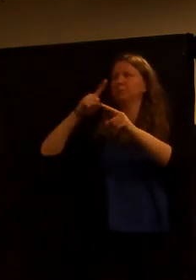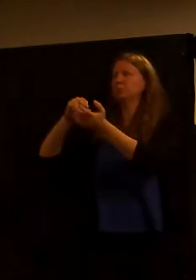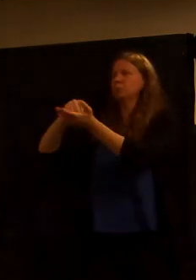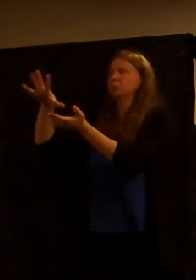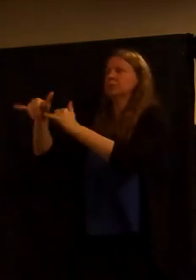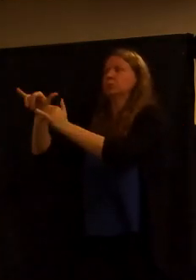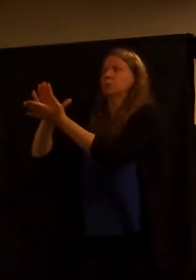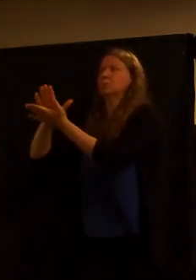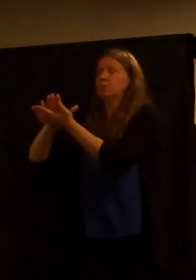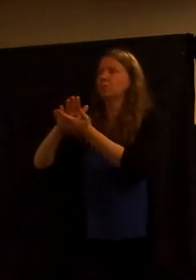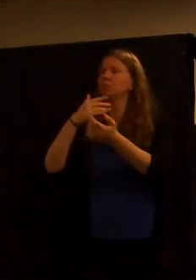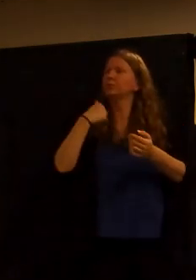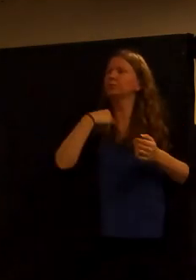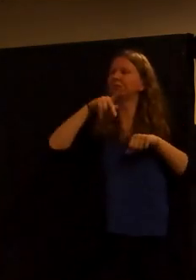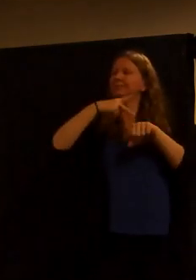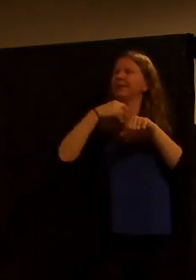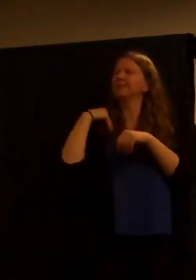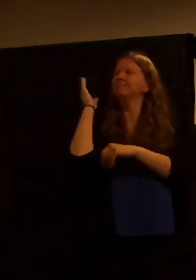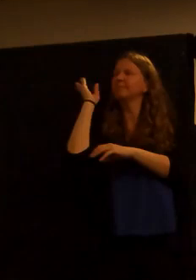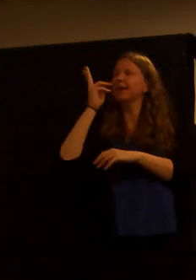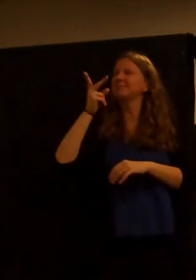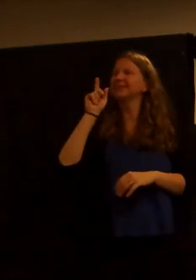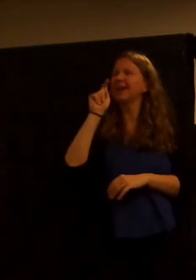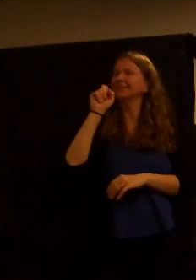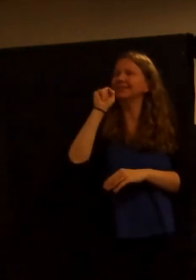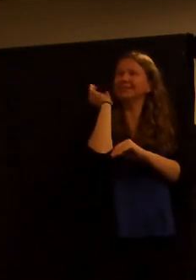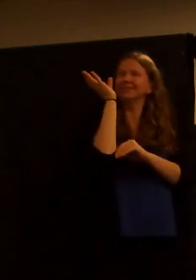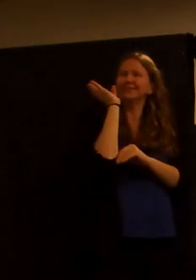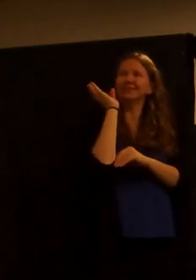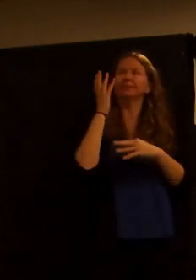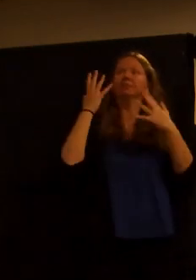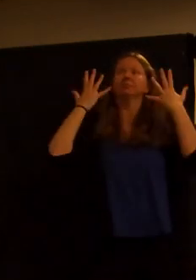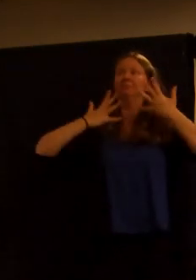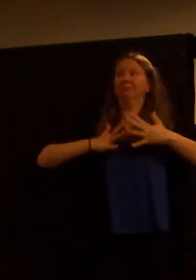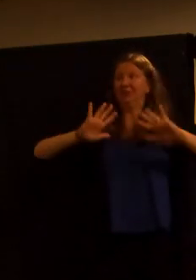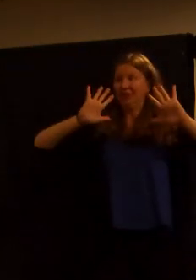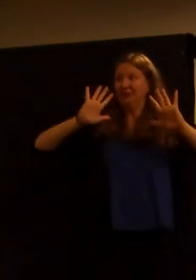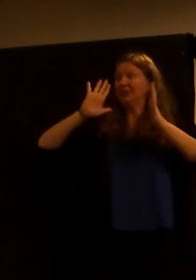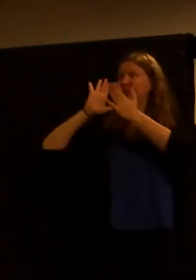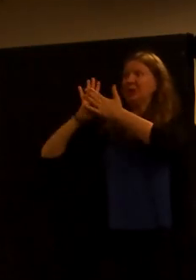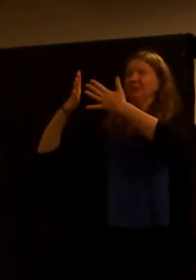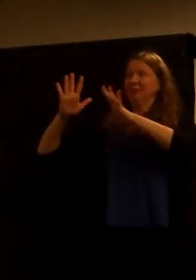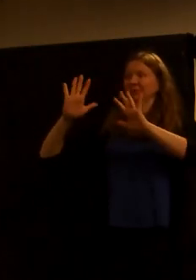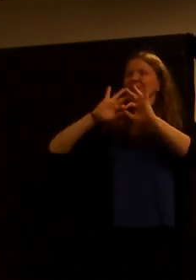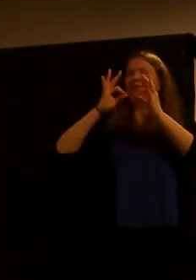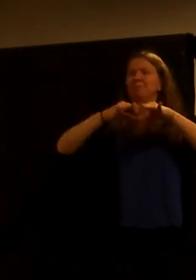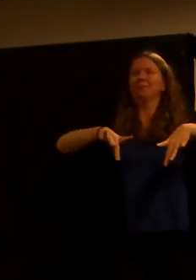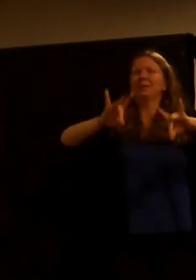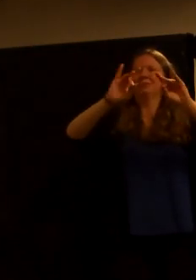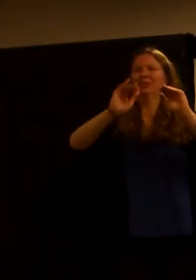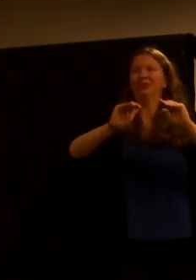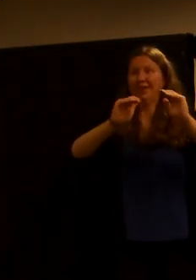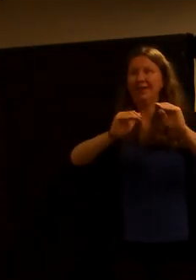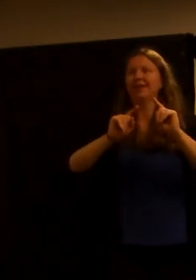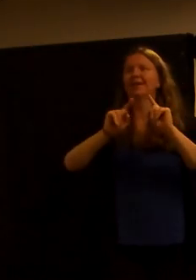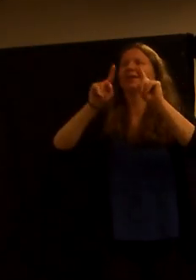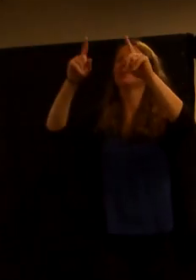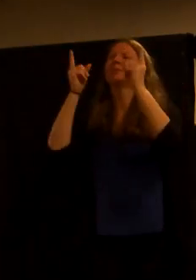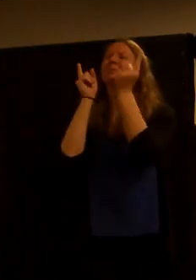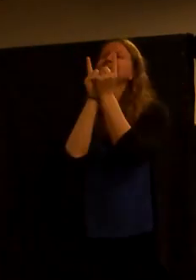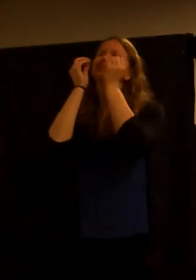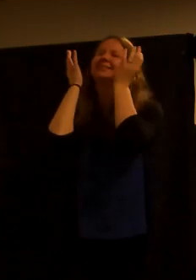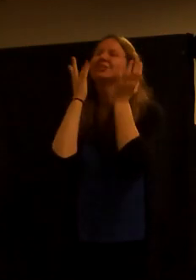this went really well. While the students were still in school, the families came in and got an update from me as the principal. And then